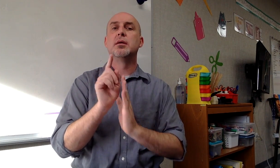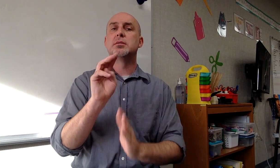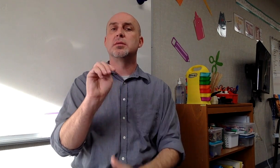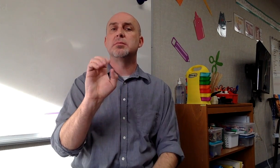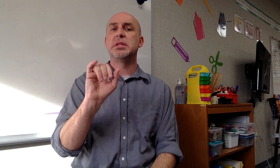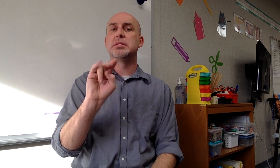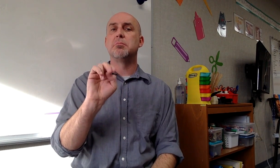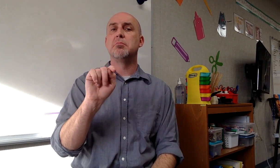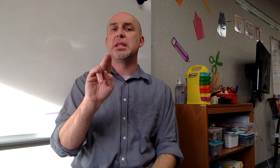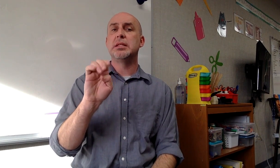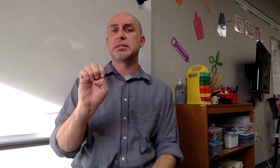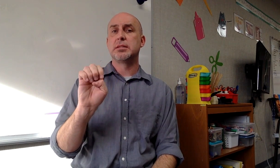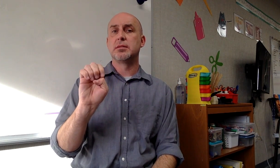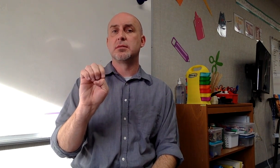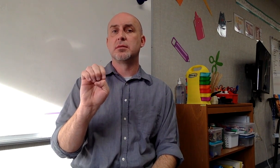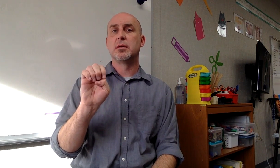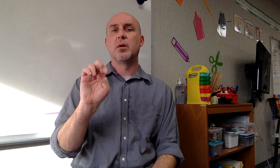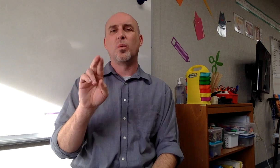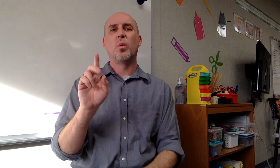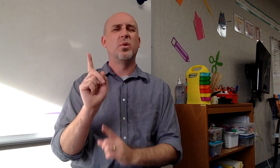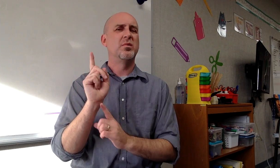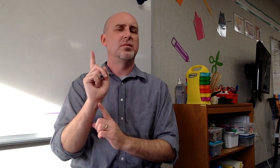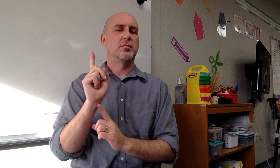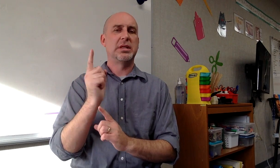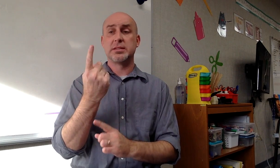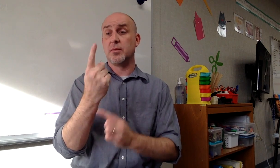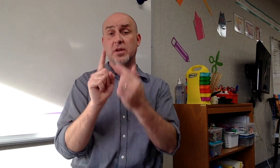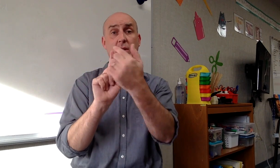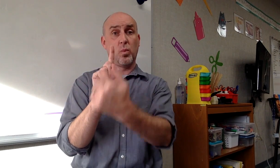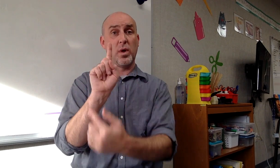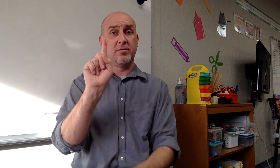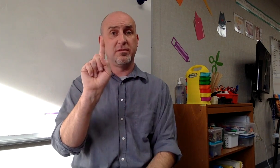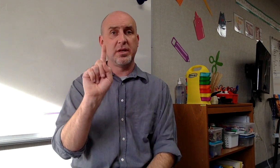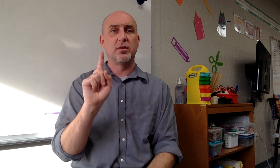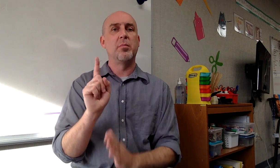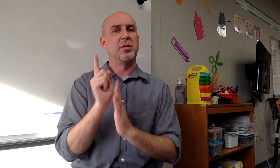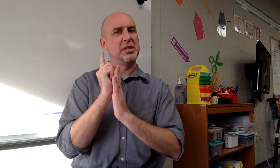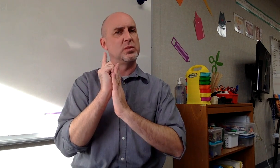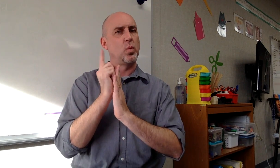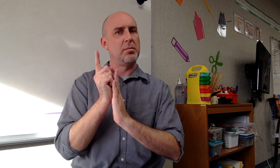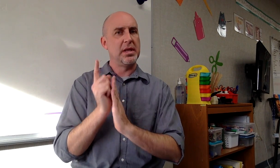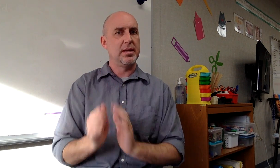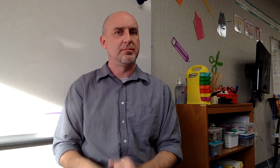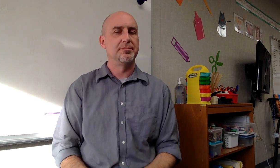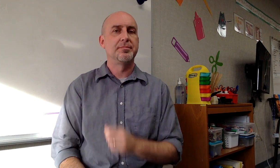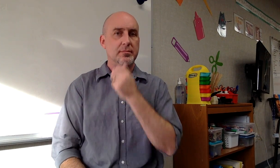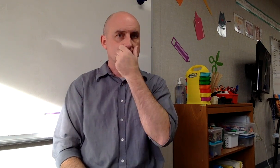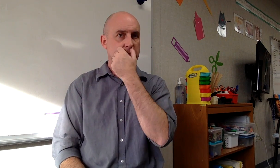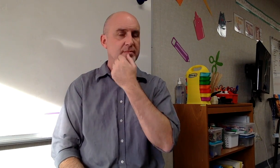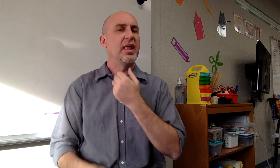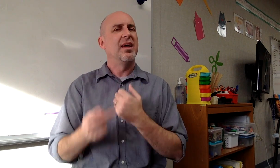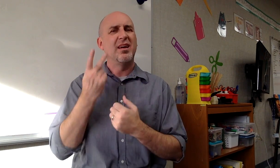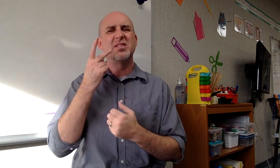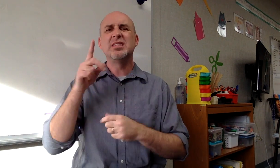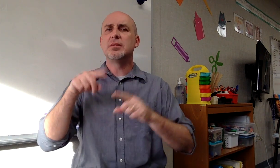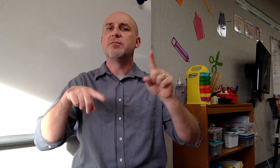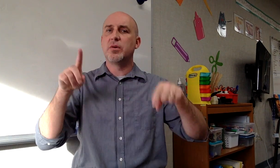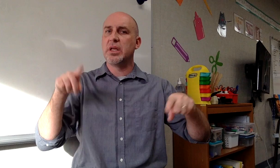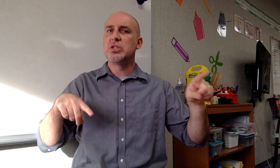So this means minute, or because I've got one finger up, it means 1 minute. I've seen some variations